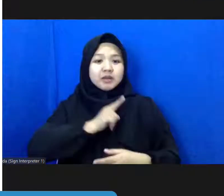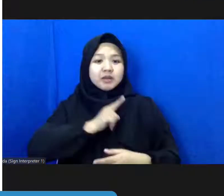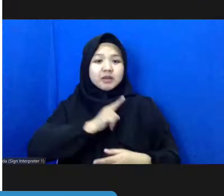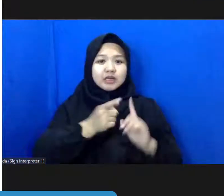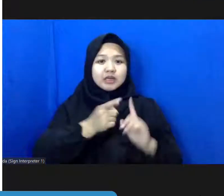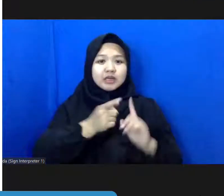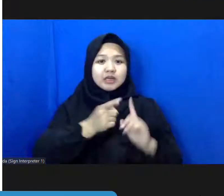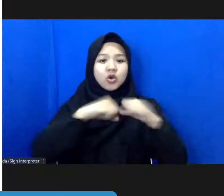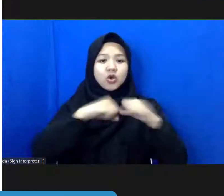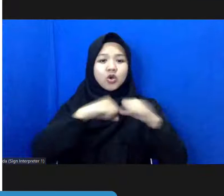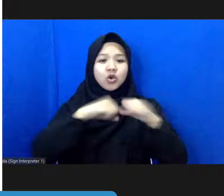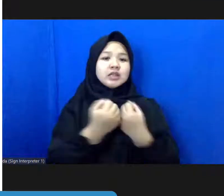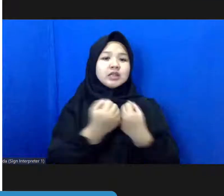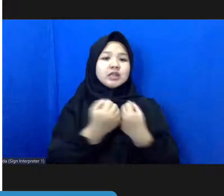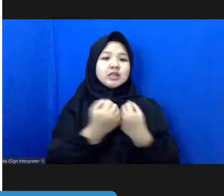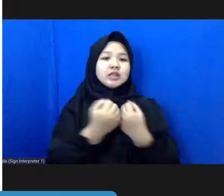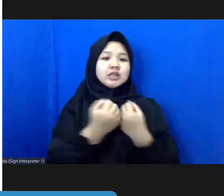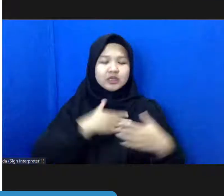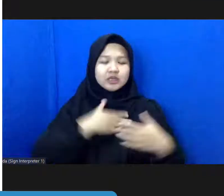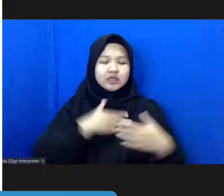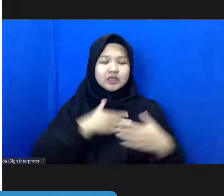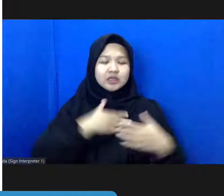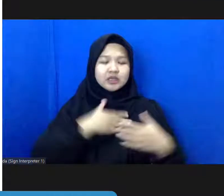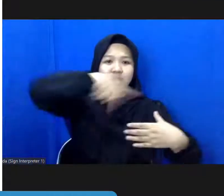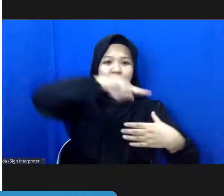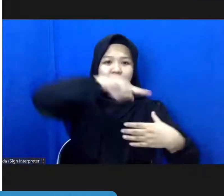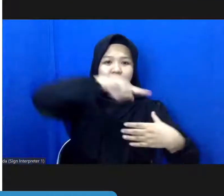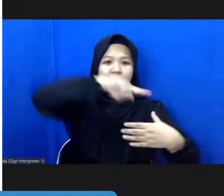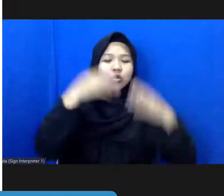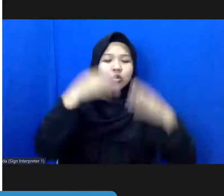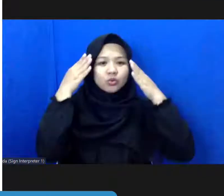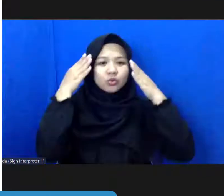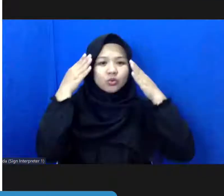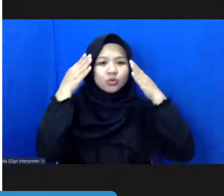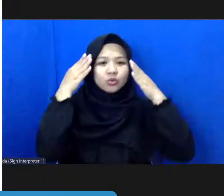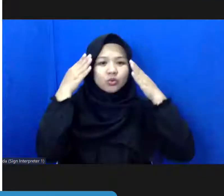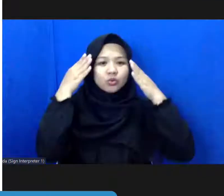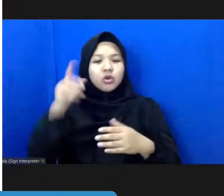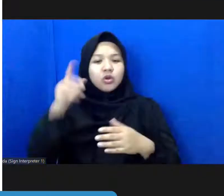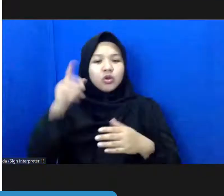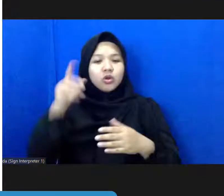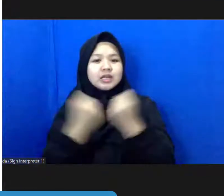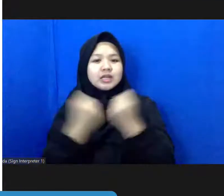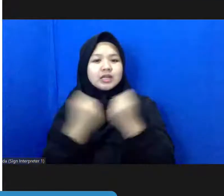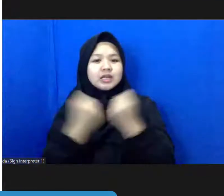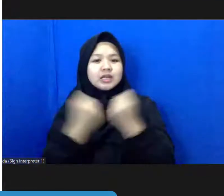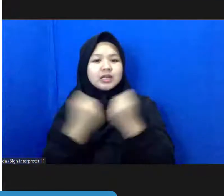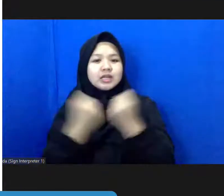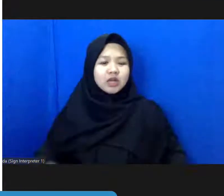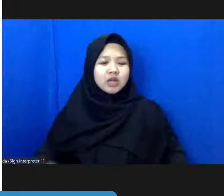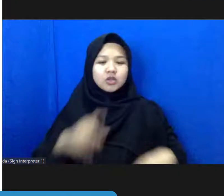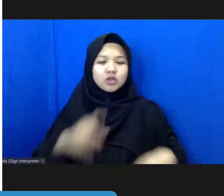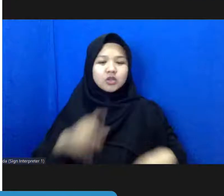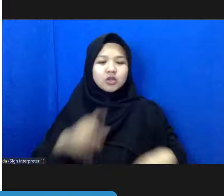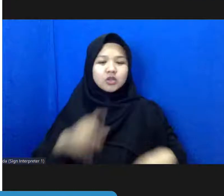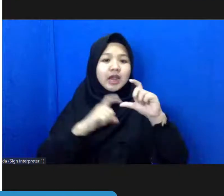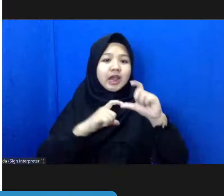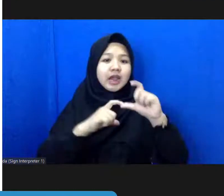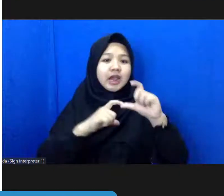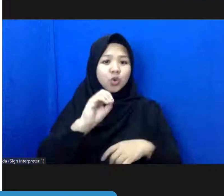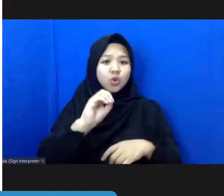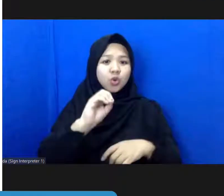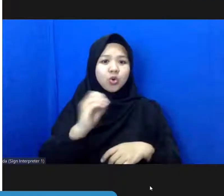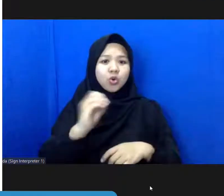organizations internally, as a humanitarian organization or like as a CSO, civil society. We do